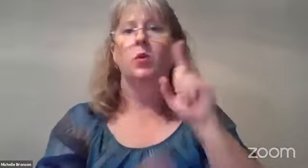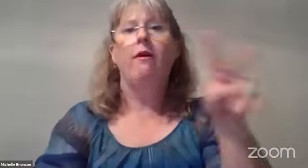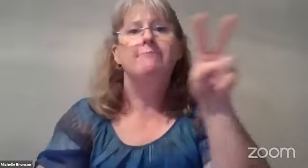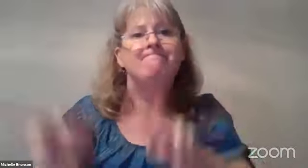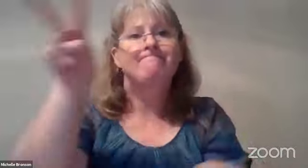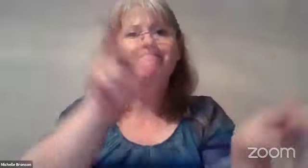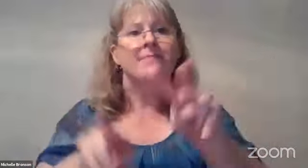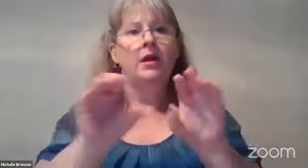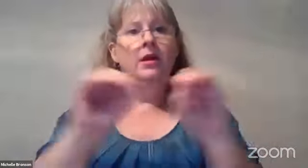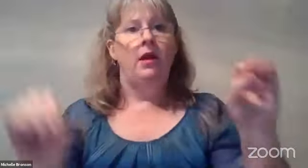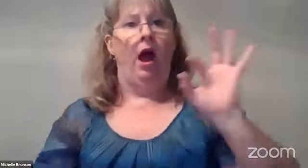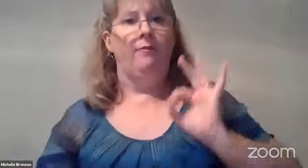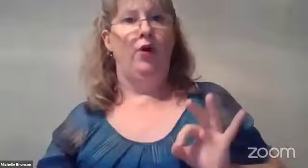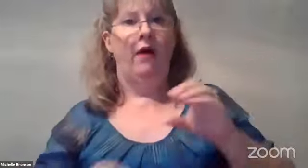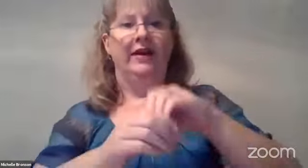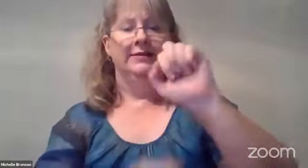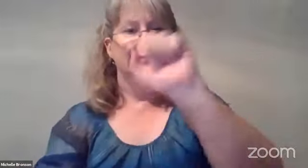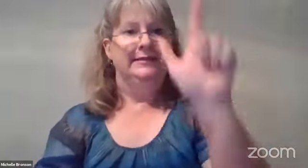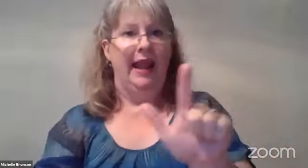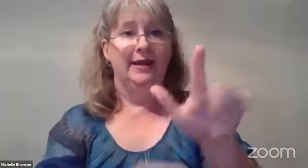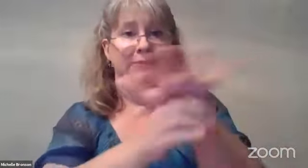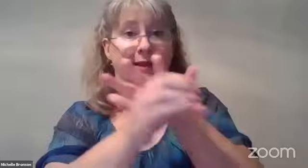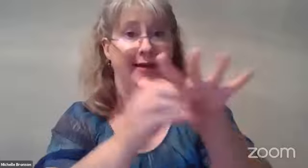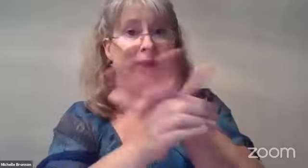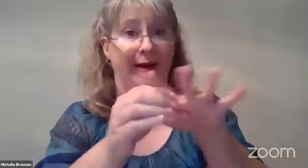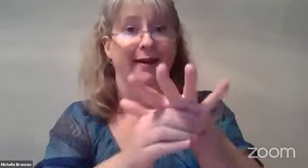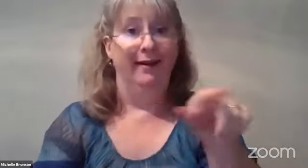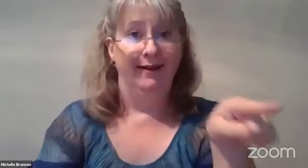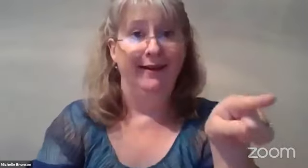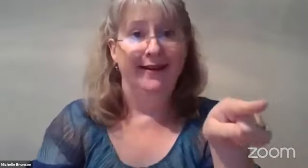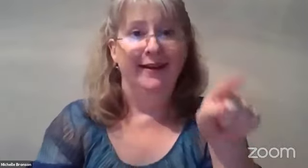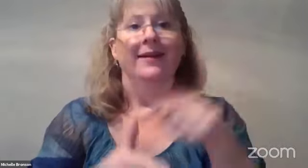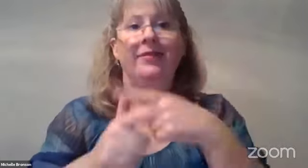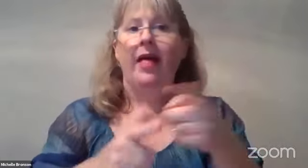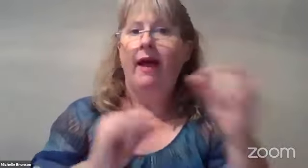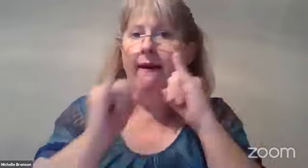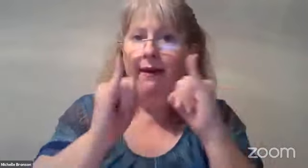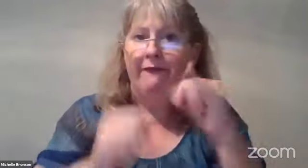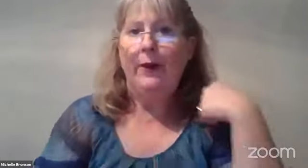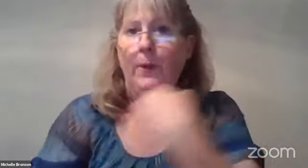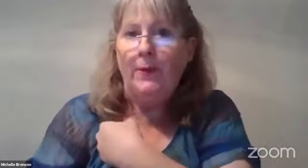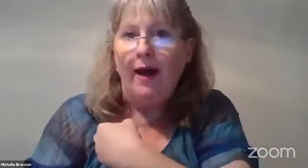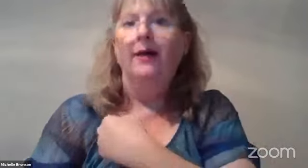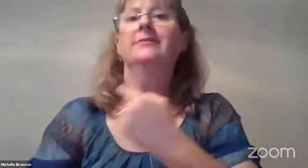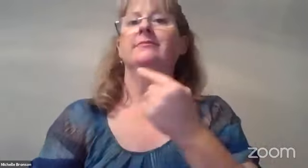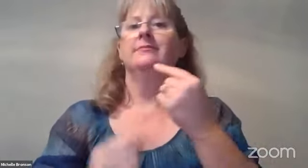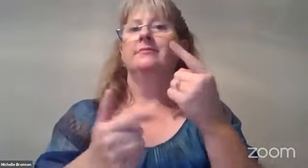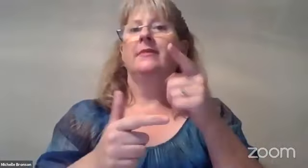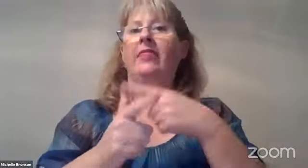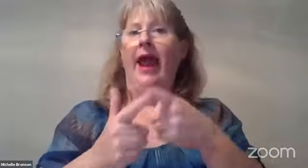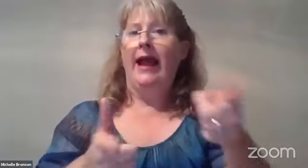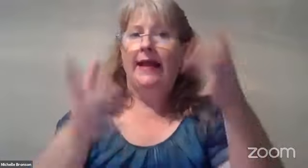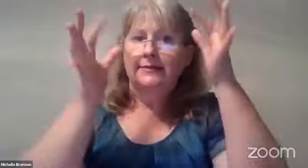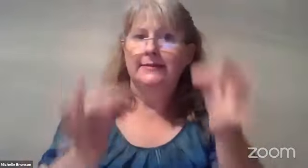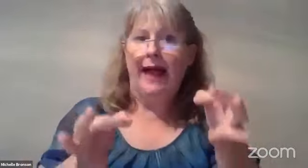group of students who look at different nonprofits in the Salinas area and interview us.